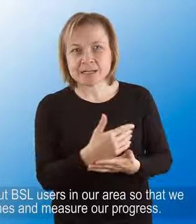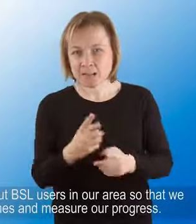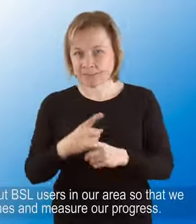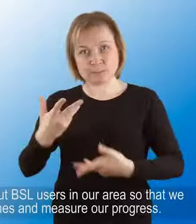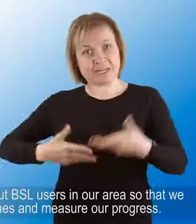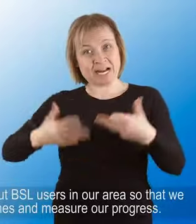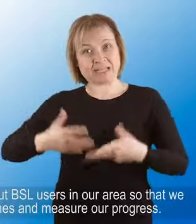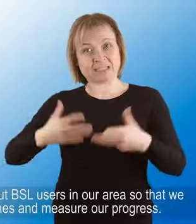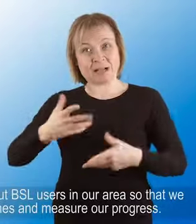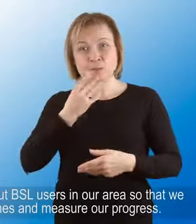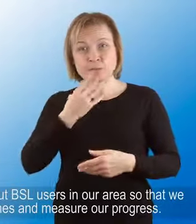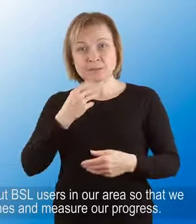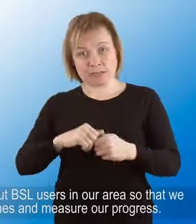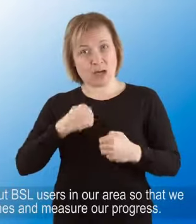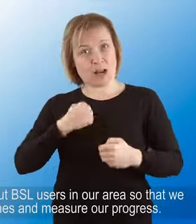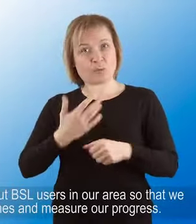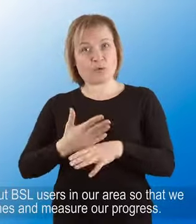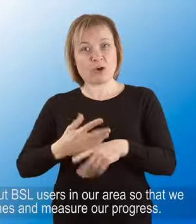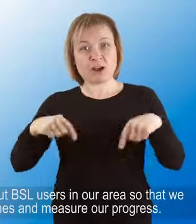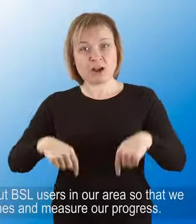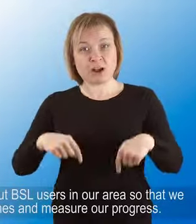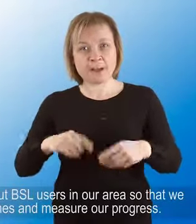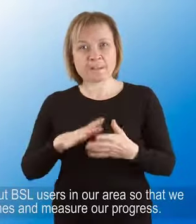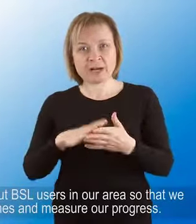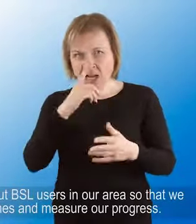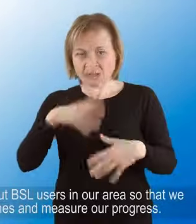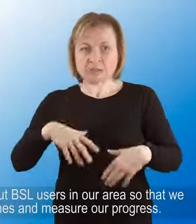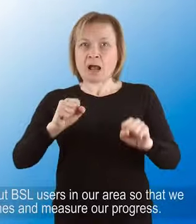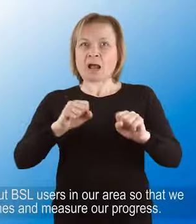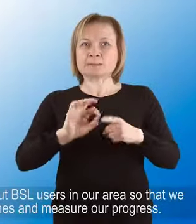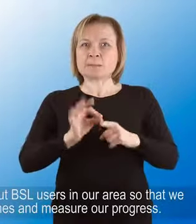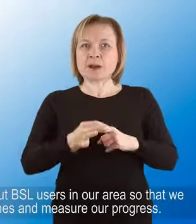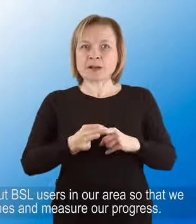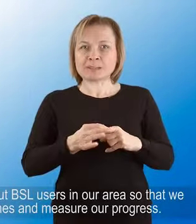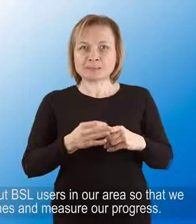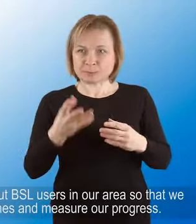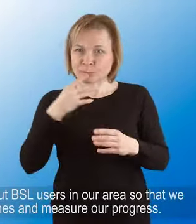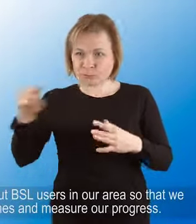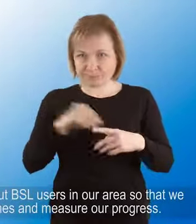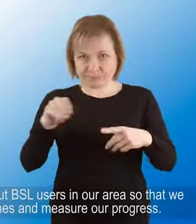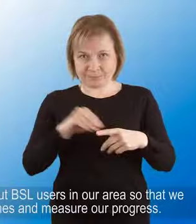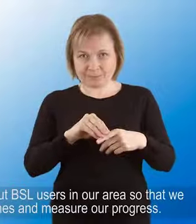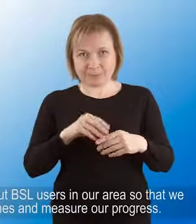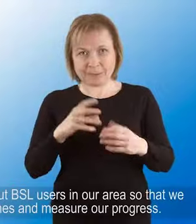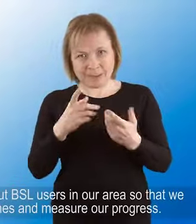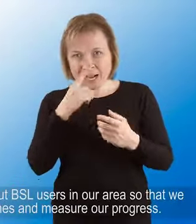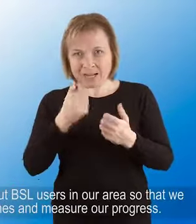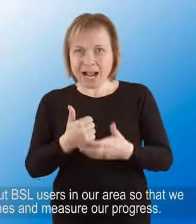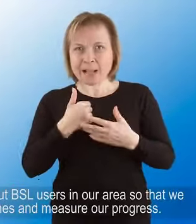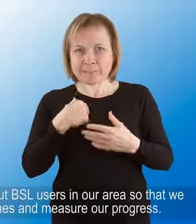develop evidence about BSL users in our area so that we can establish baselines and measure our